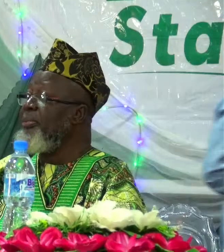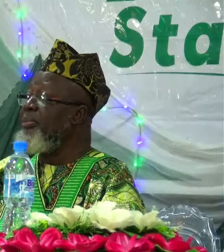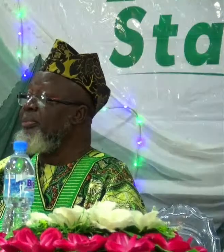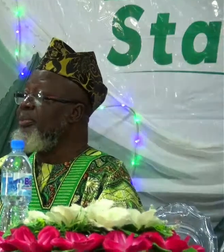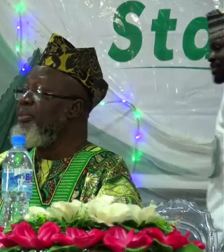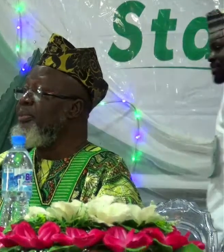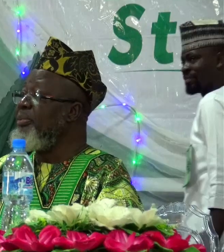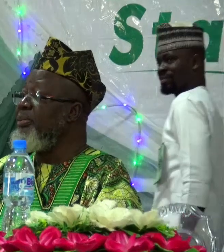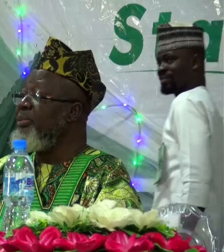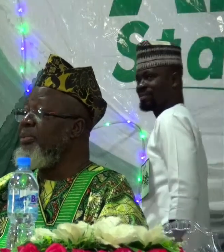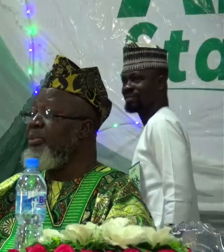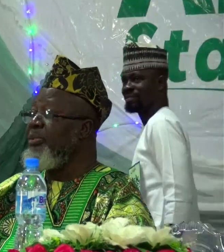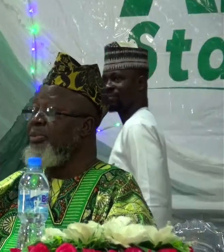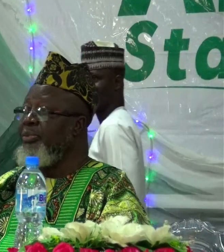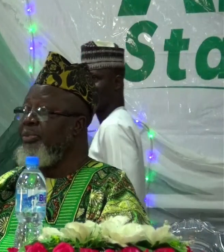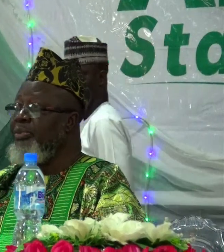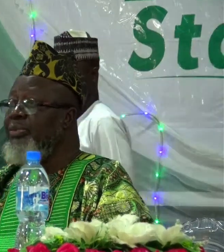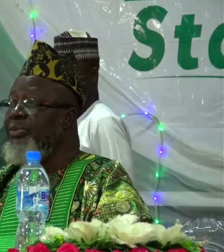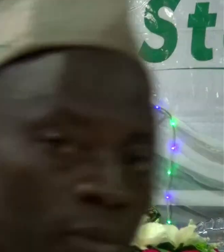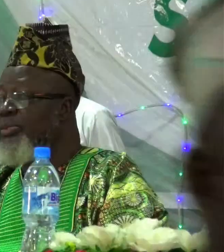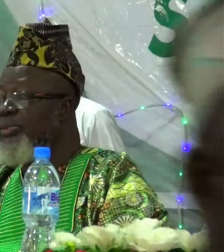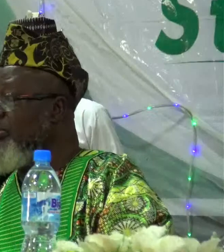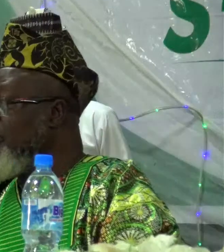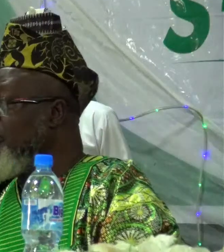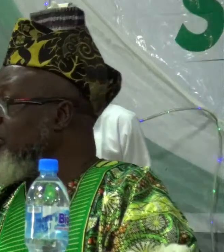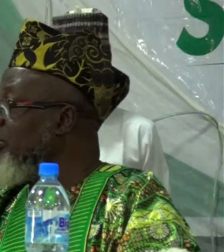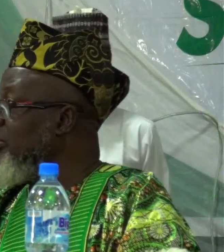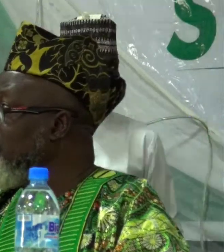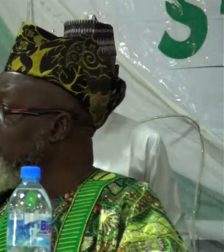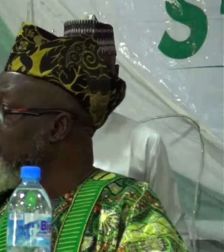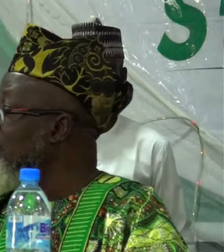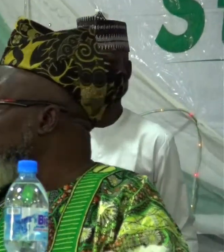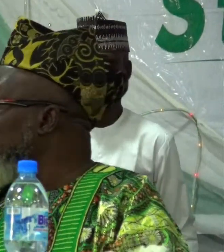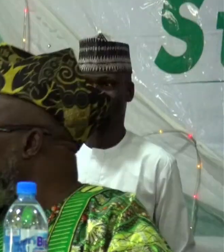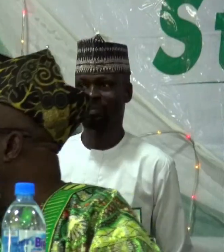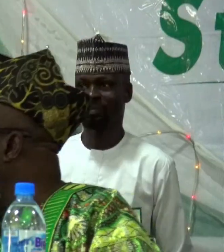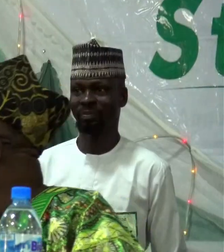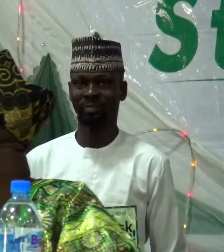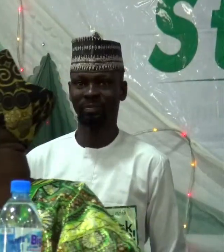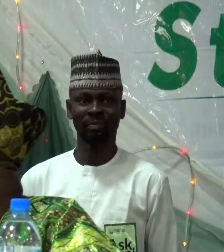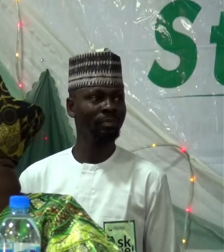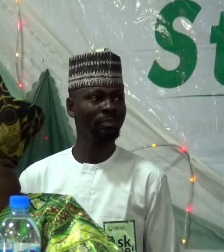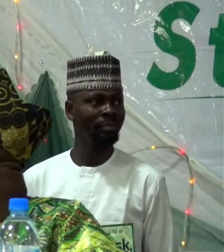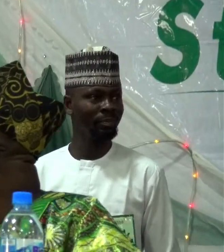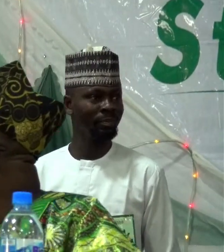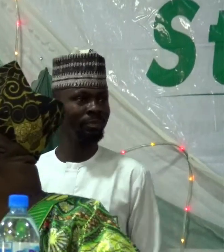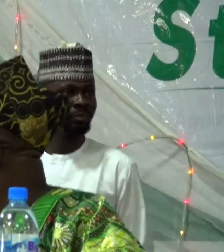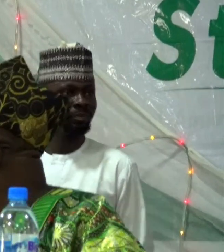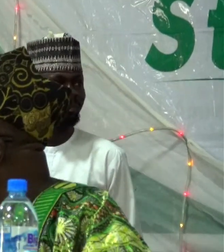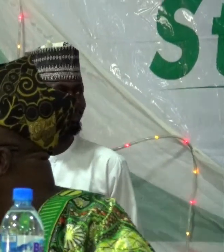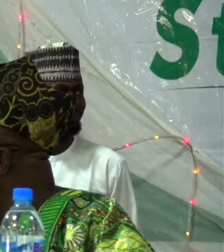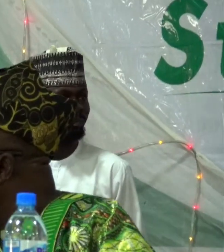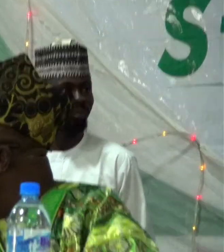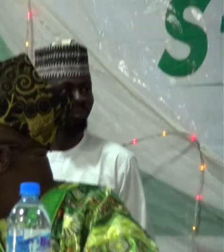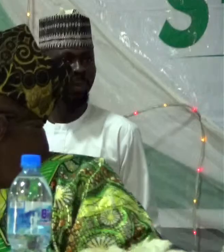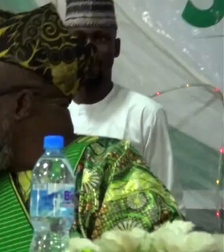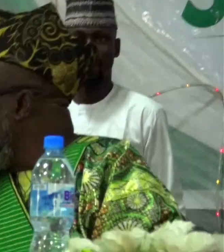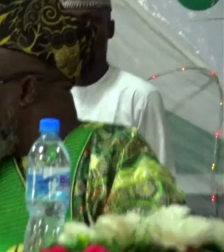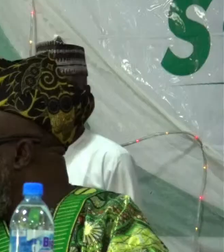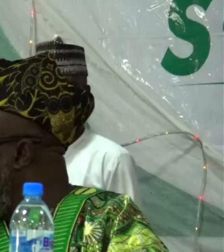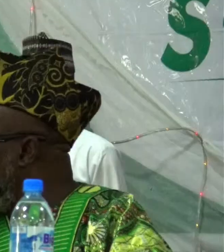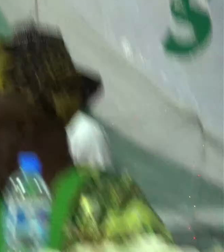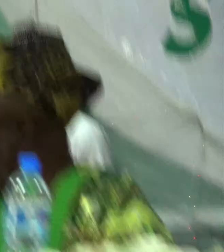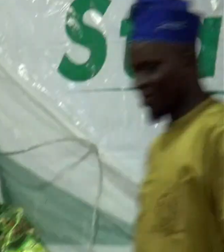Lawal, Deputy Governor of your state. Chairman, Dr. Yunus Akintunde, Senator of your Central Senatorial District. Royal Father of the